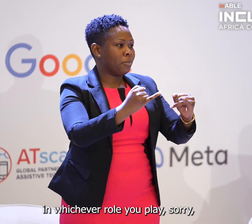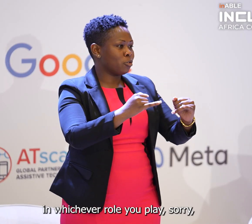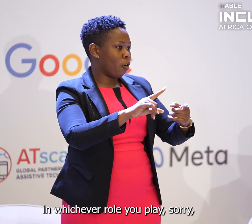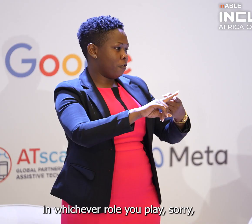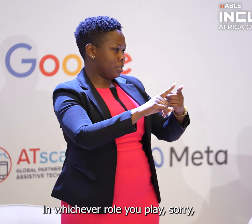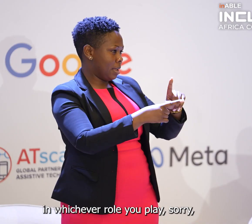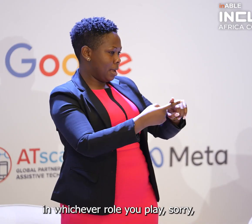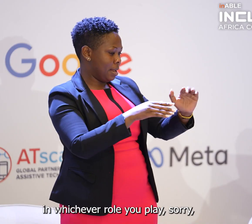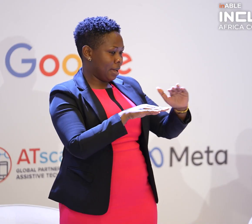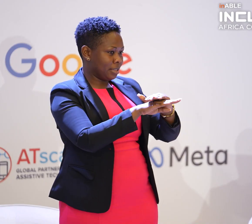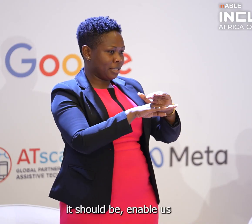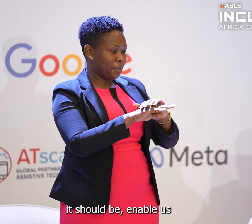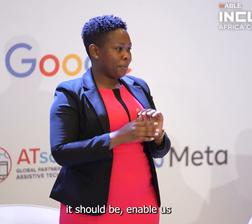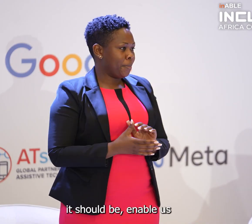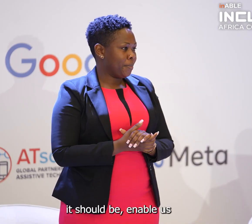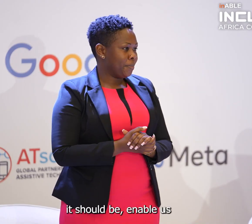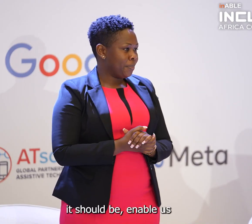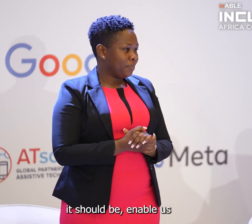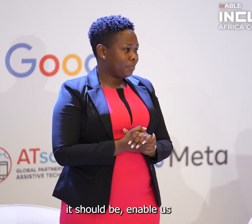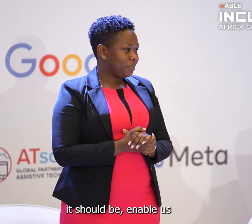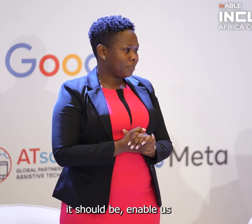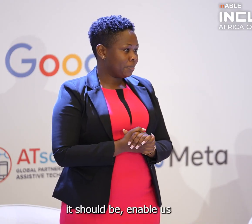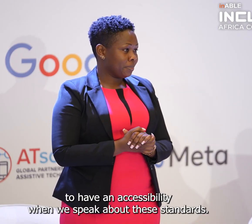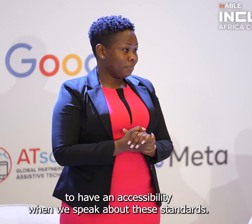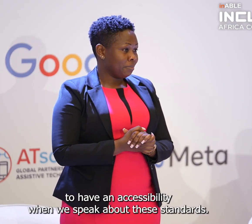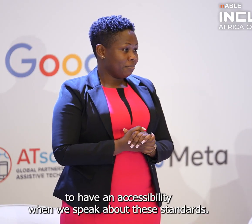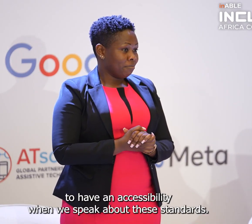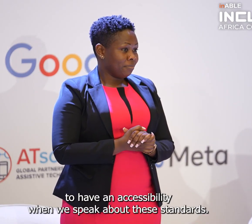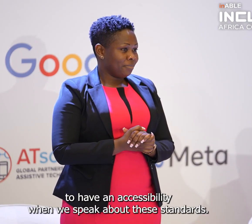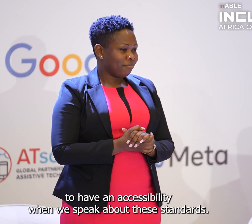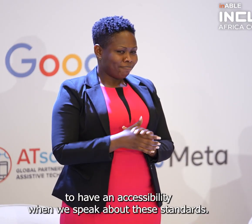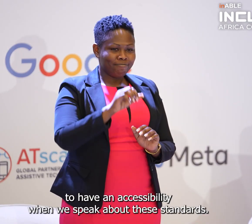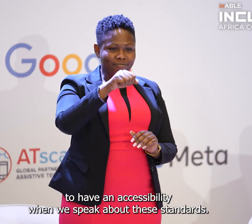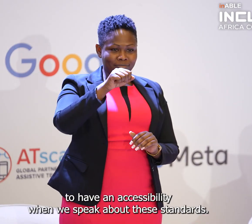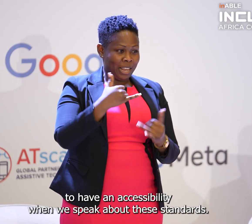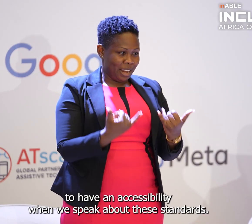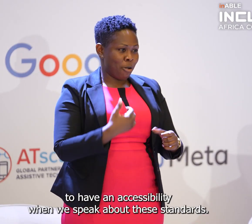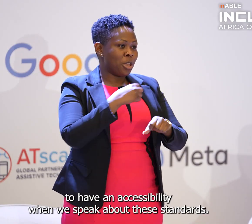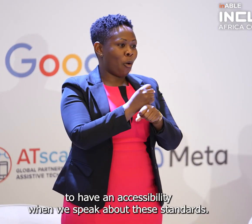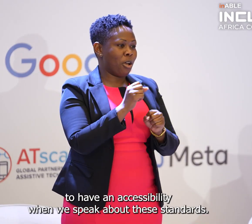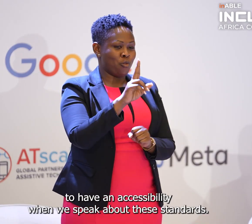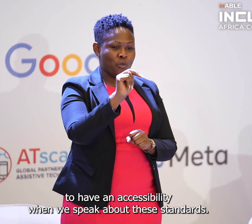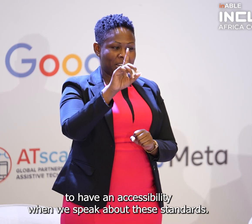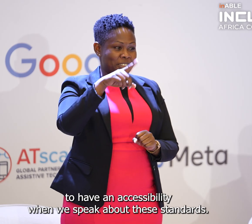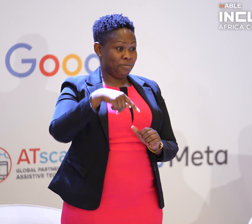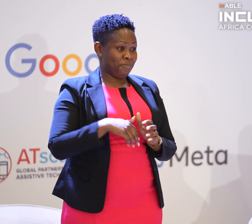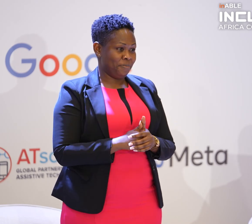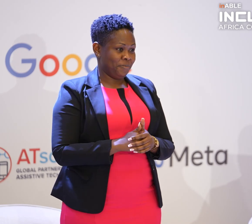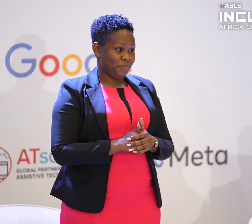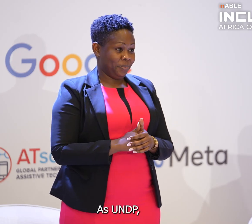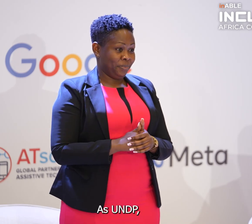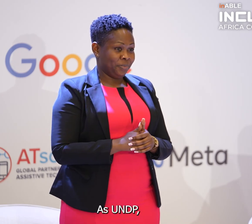play, it should enable us to have an accessibility when we speak about these